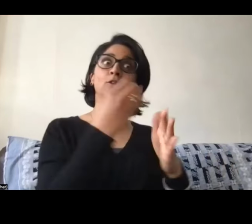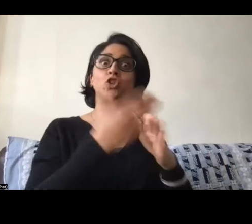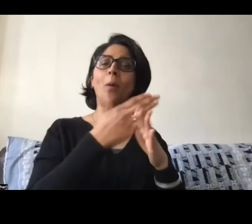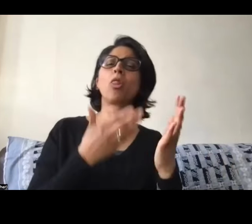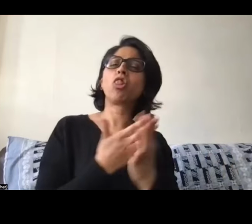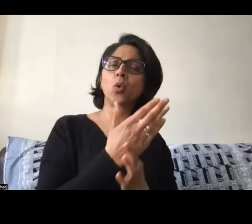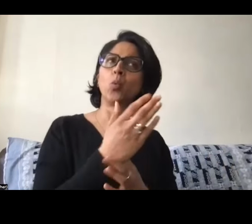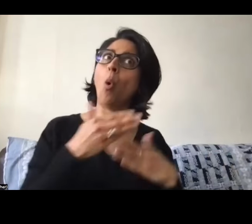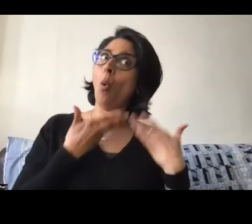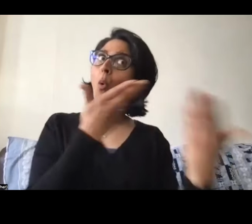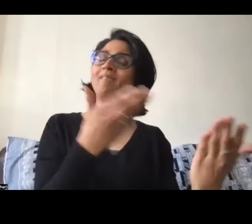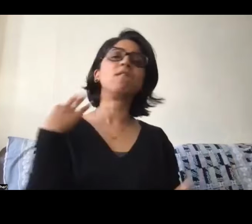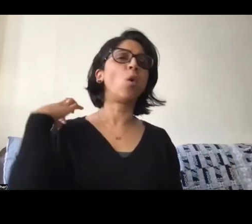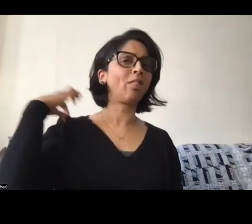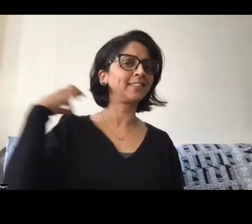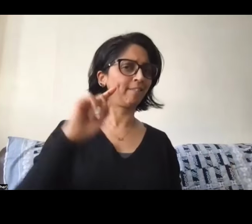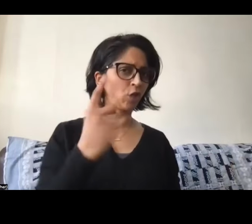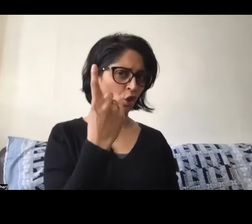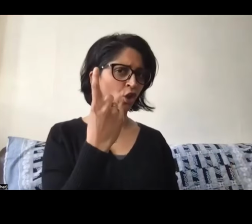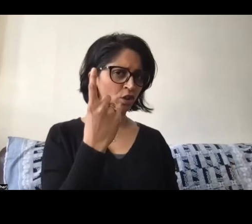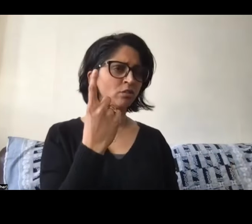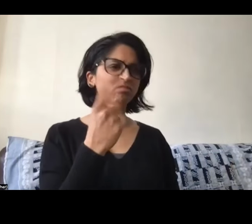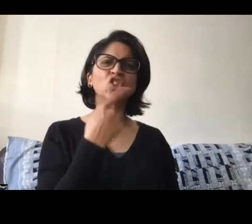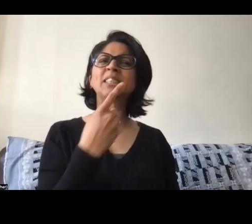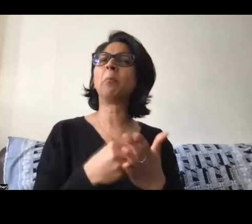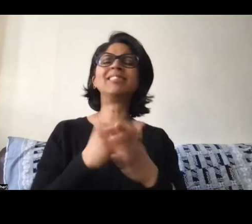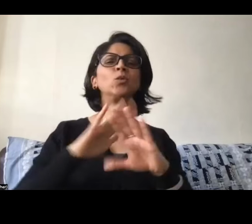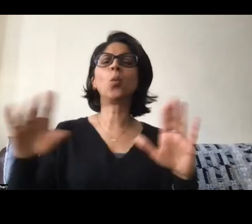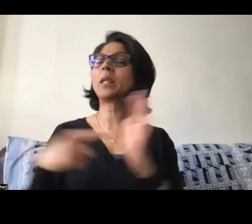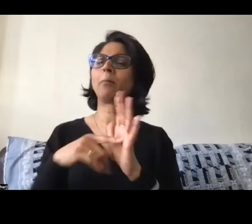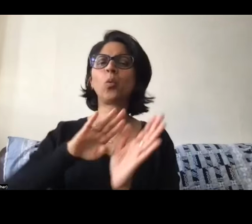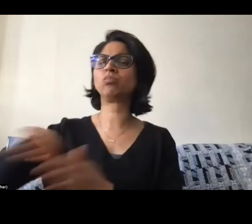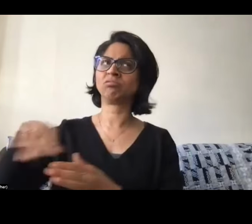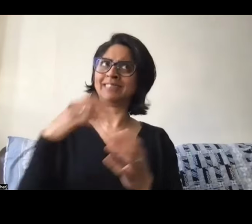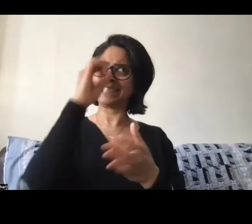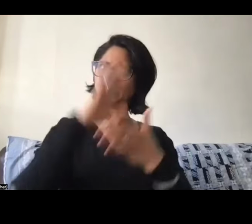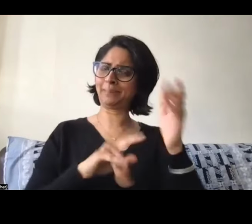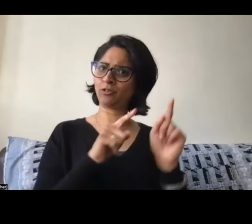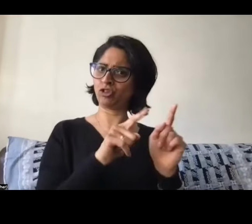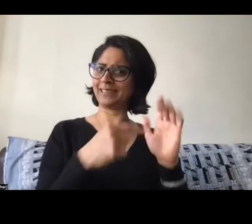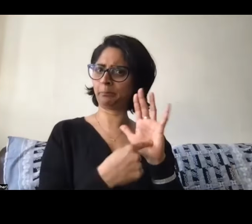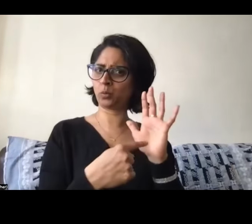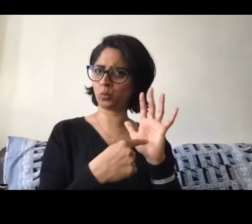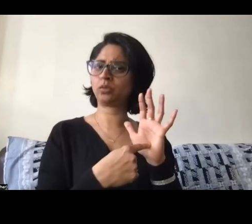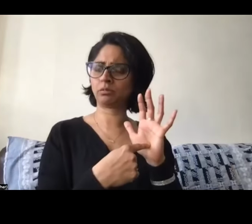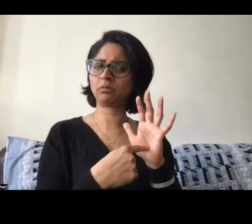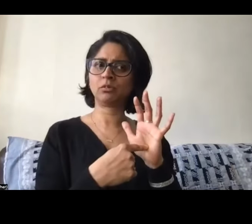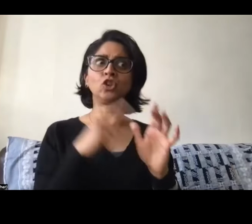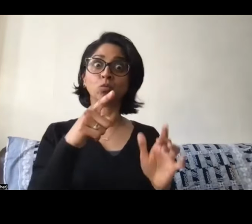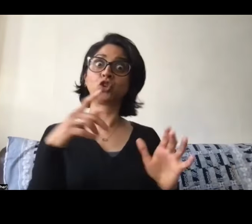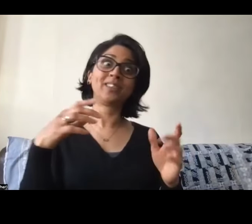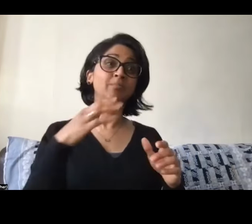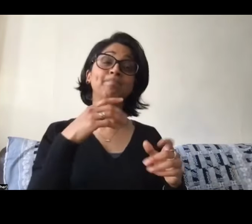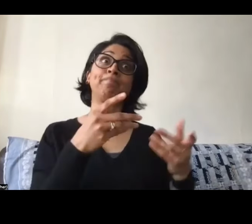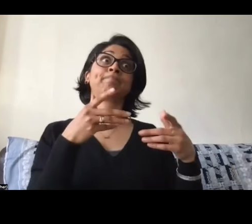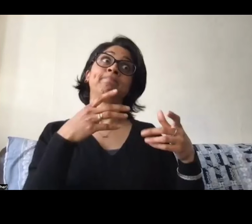was able to secure work here. And that was off. She started off voluntary. And she said that that was important